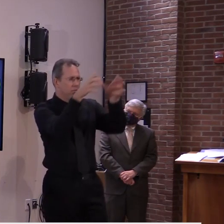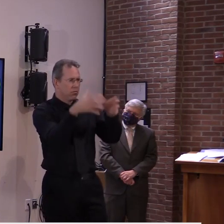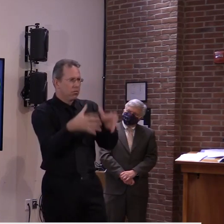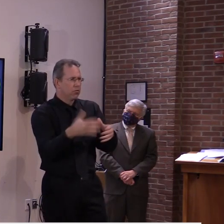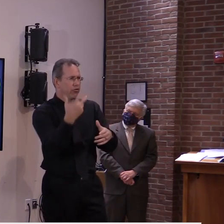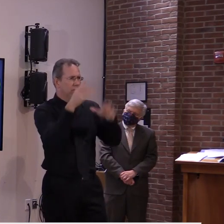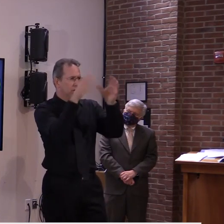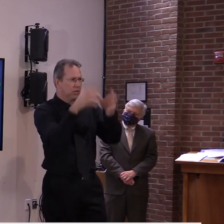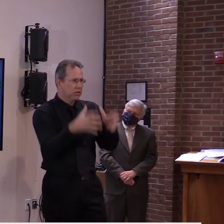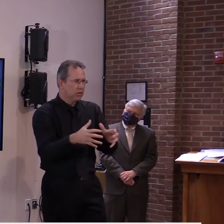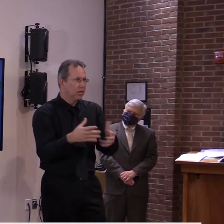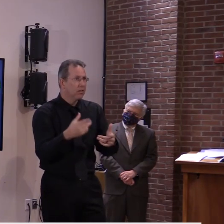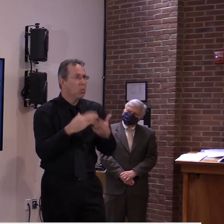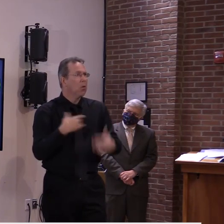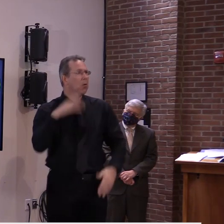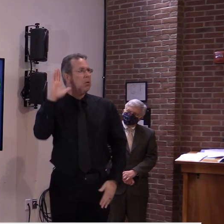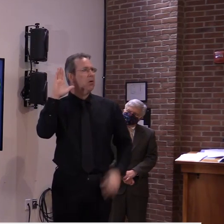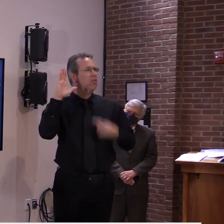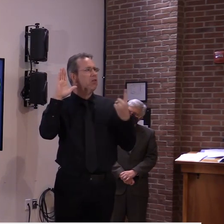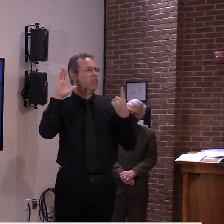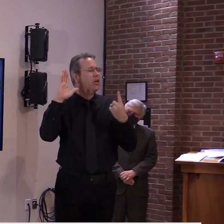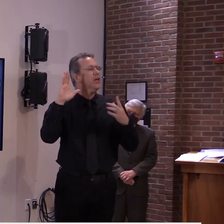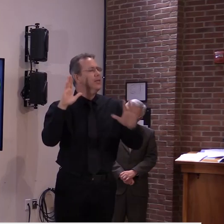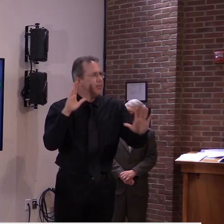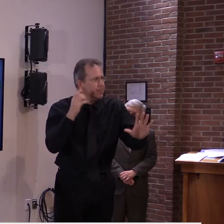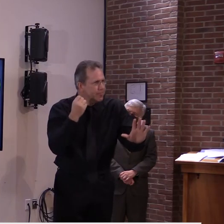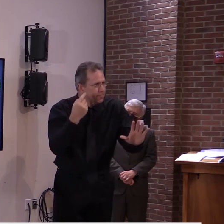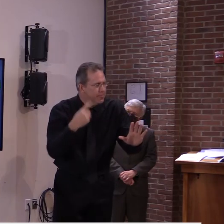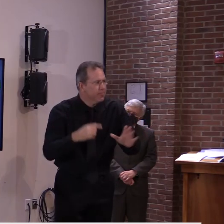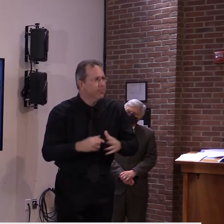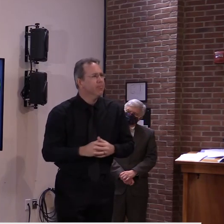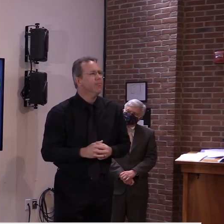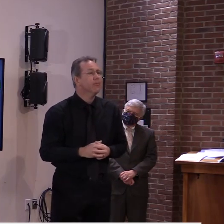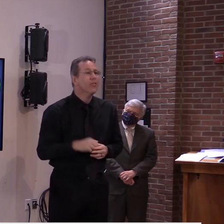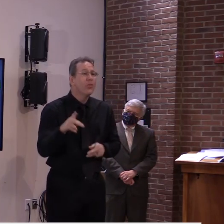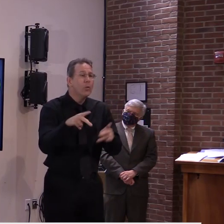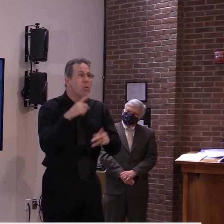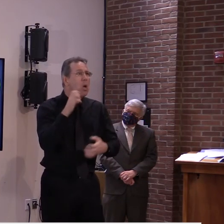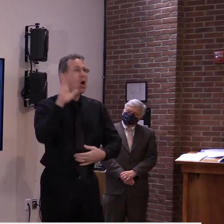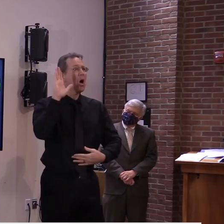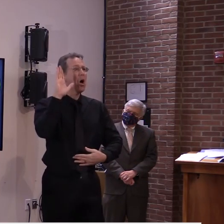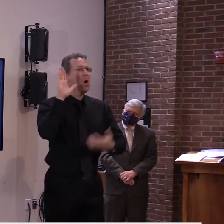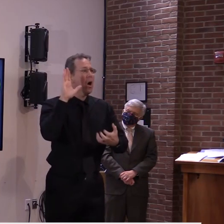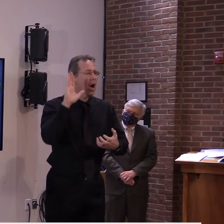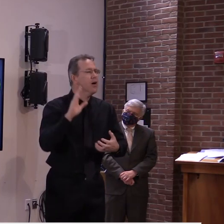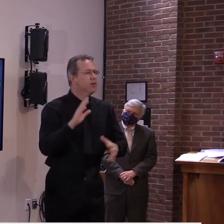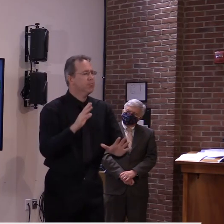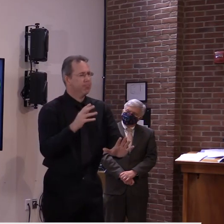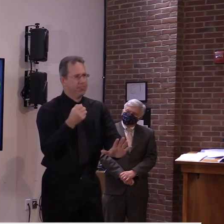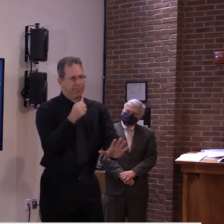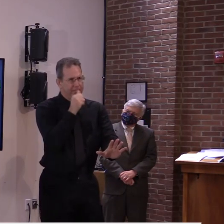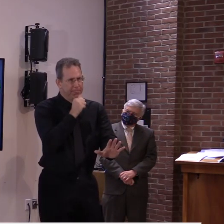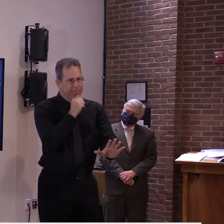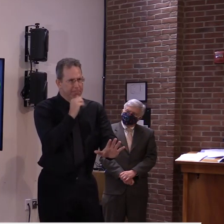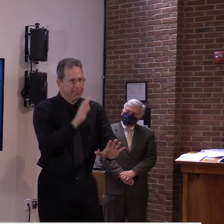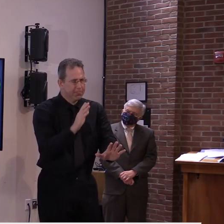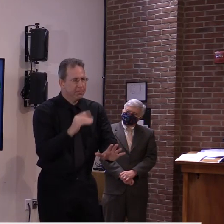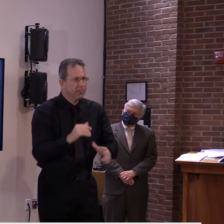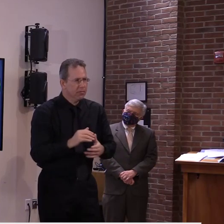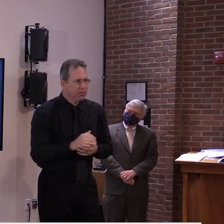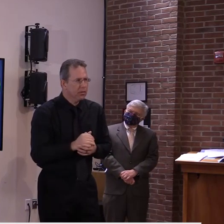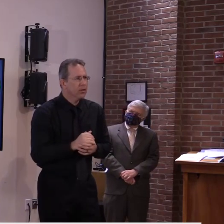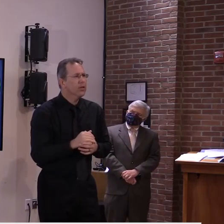do I know the vaccine is here? So for a lot of those groups, there are going to be involvement of the primary care